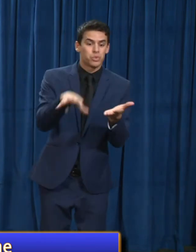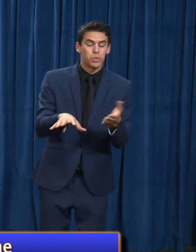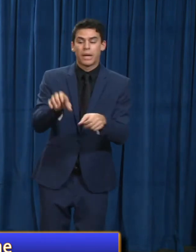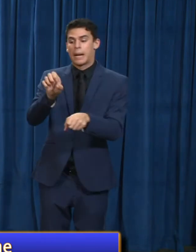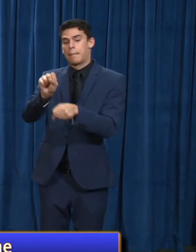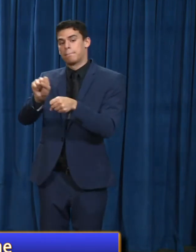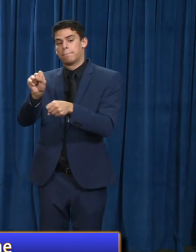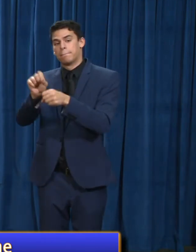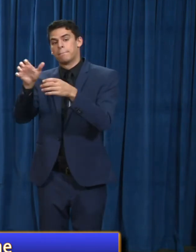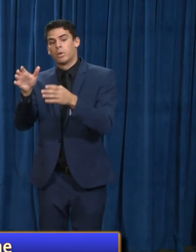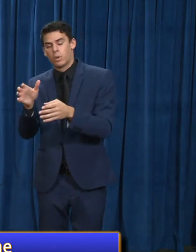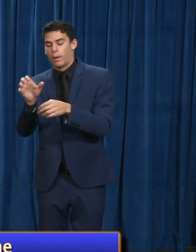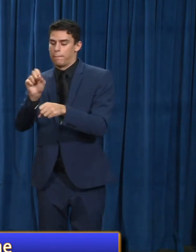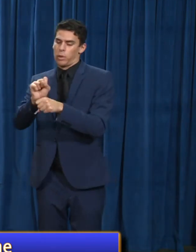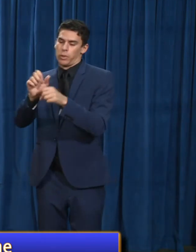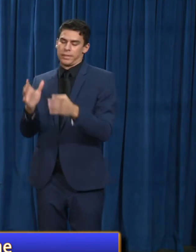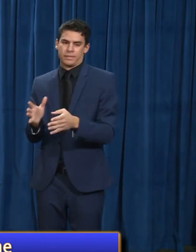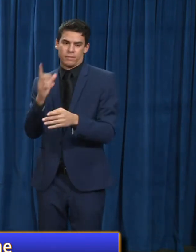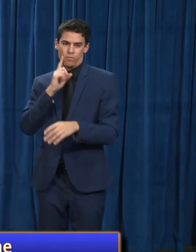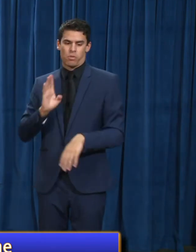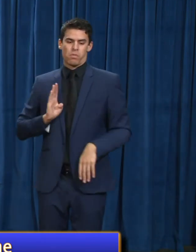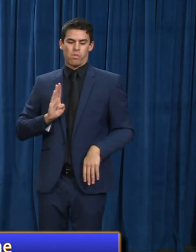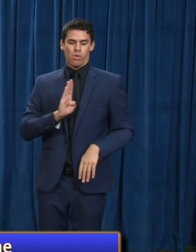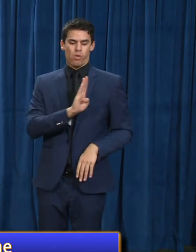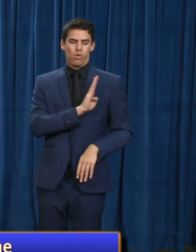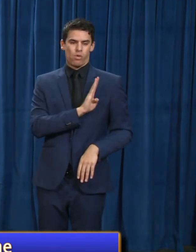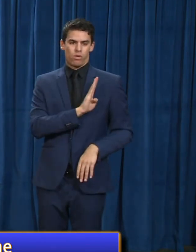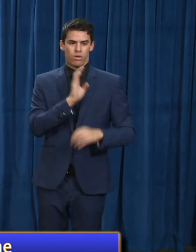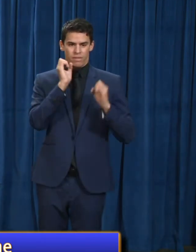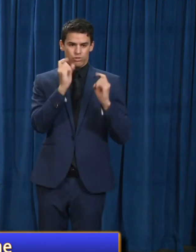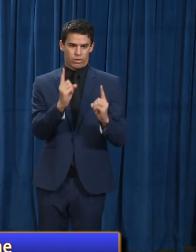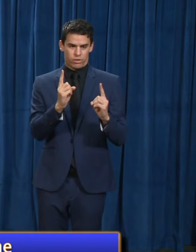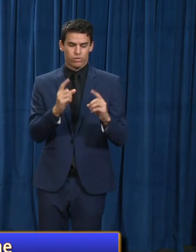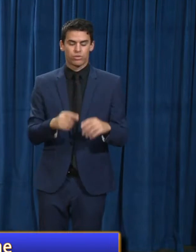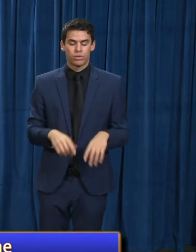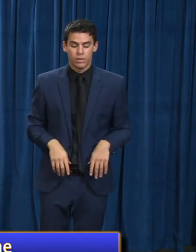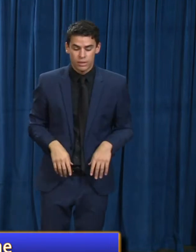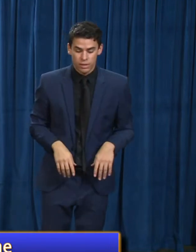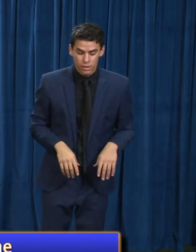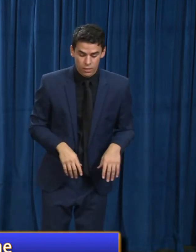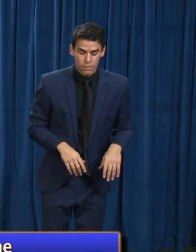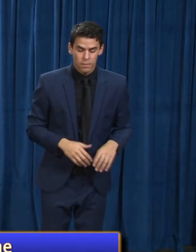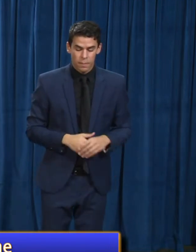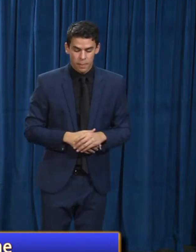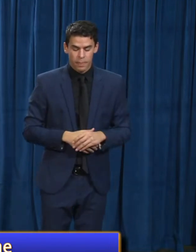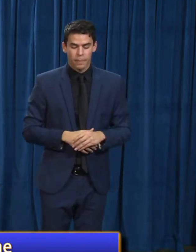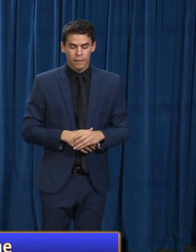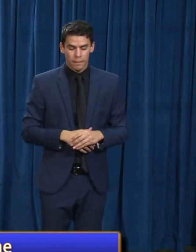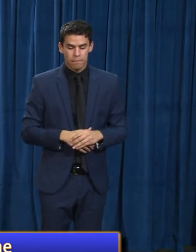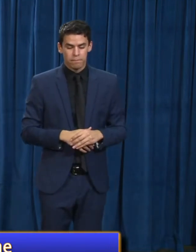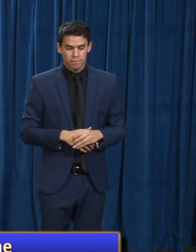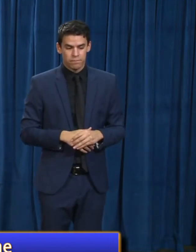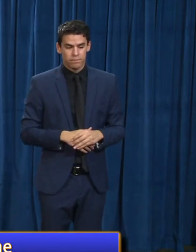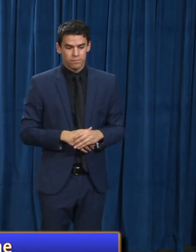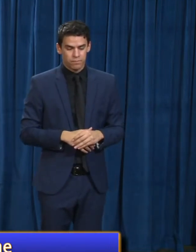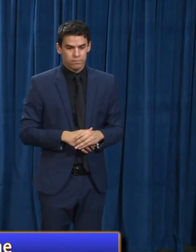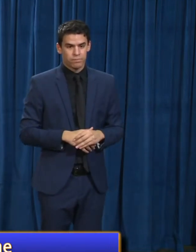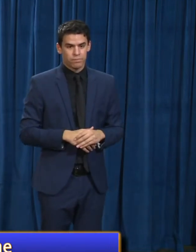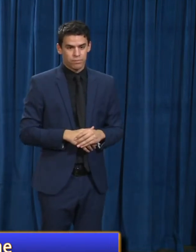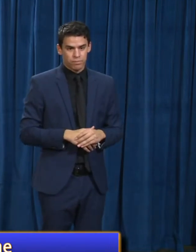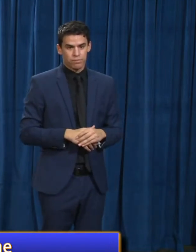employees of the Board of Education. And we also have done 2 rounds of vaccinations in the recent